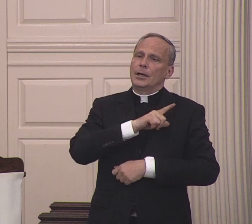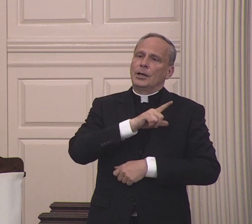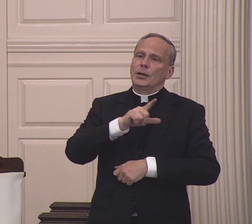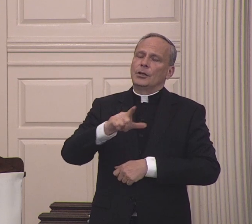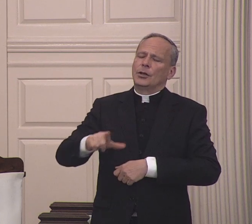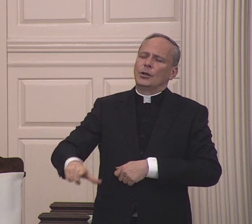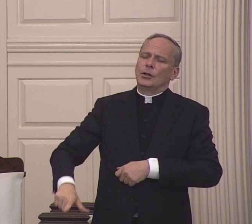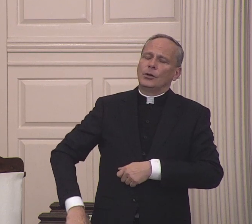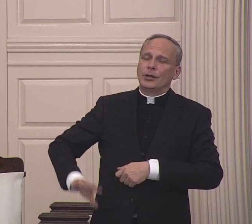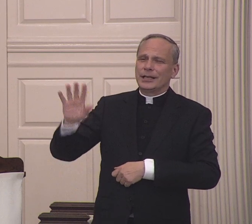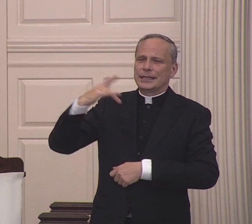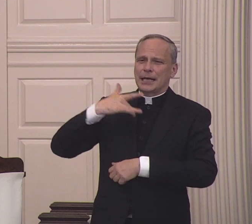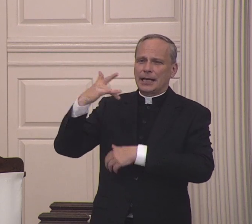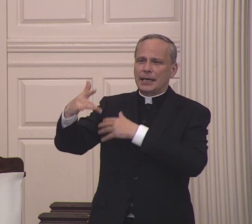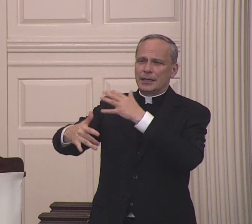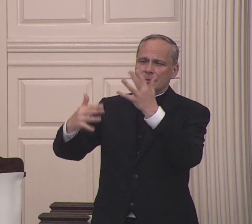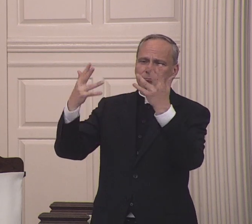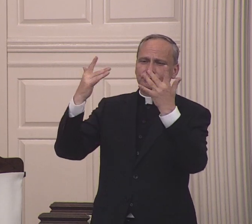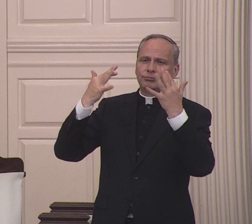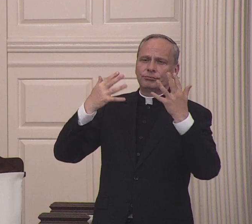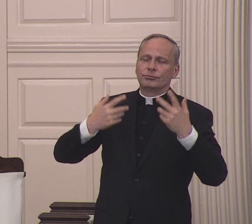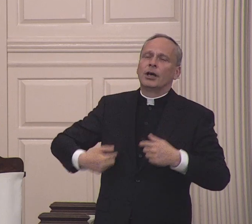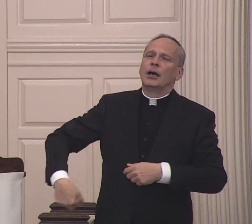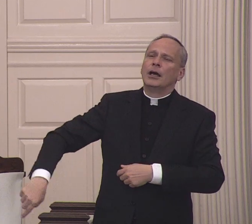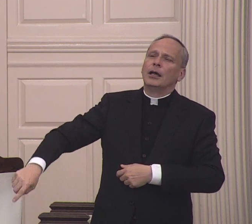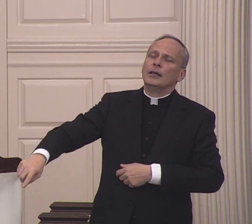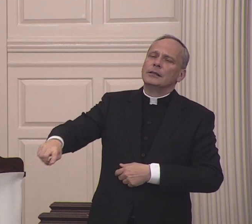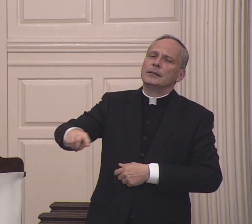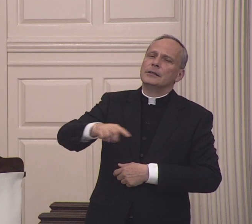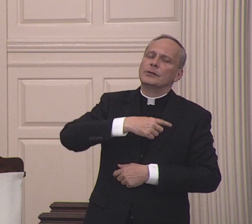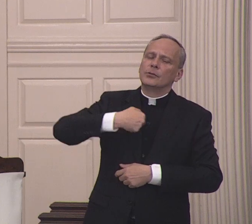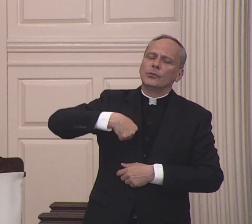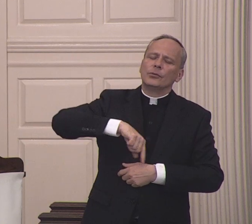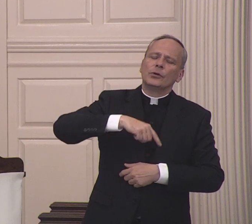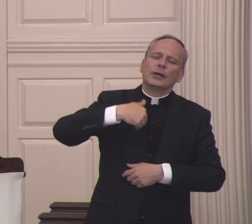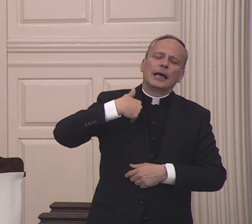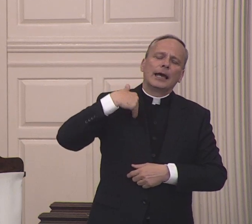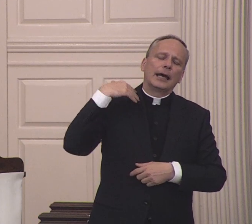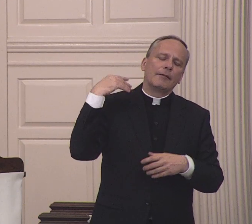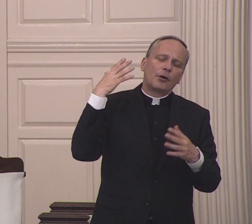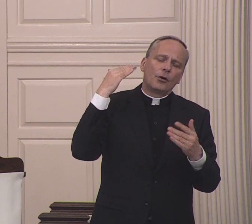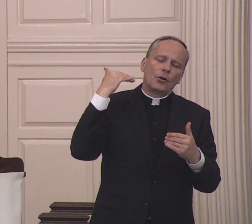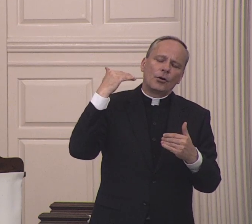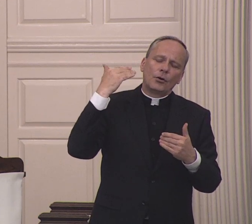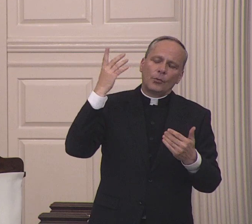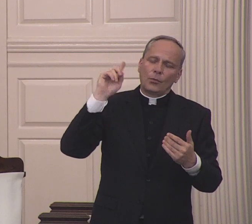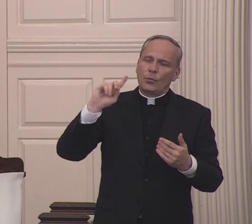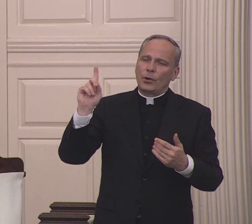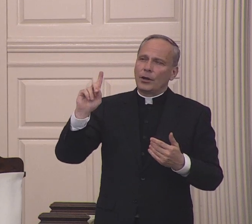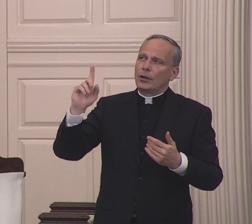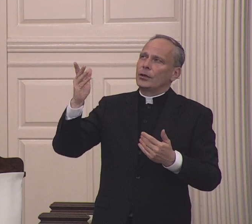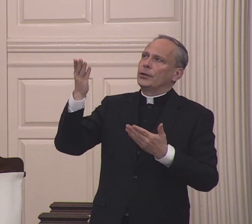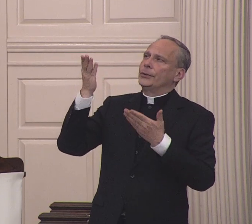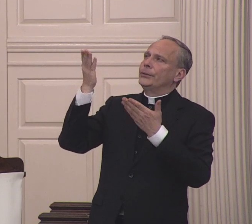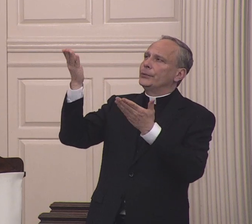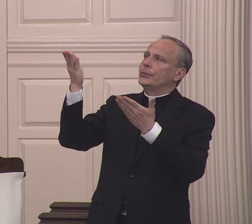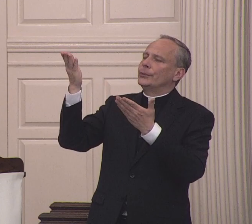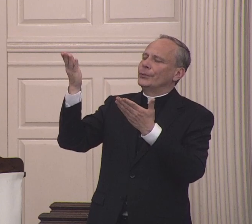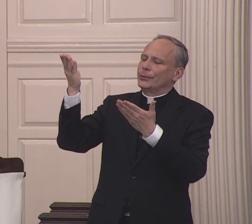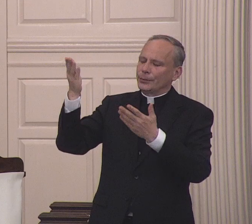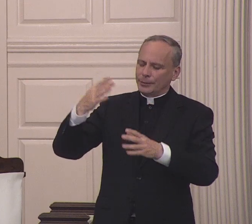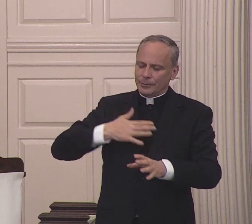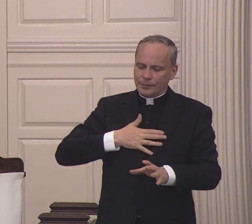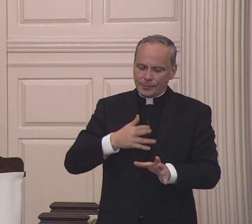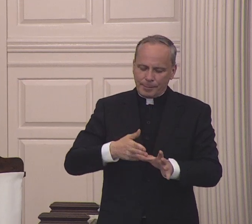upon us, who have put our hope in you.